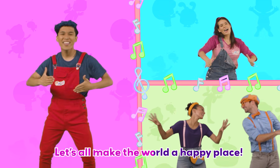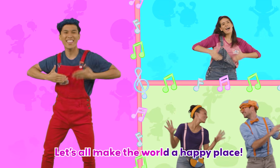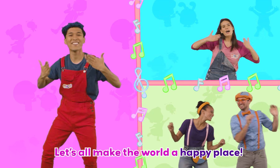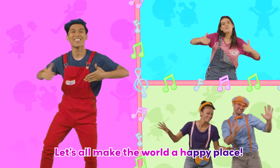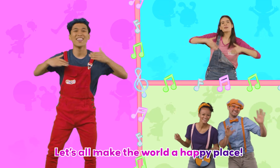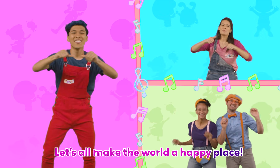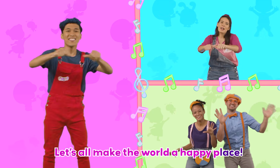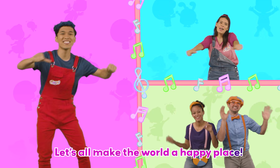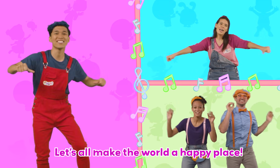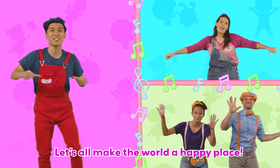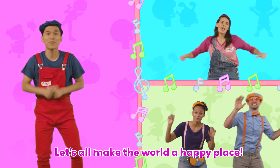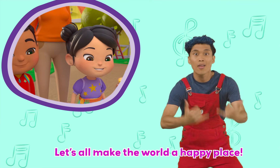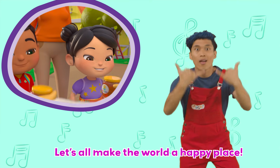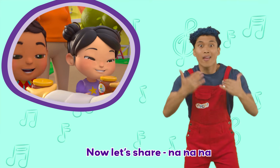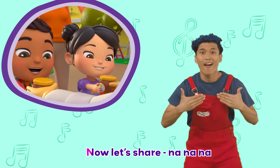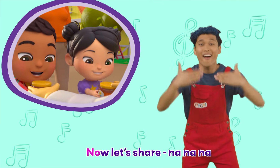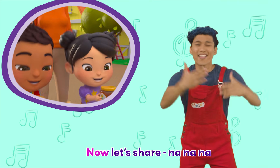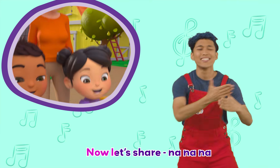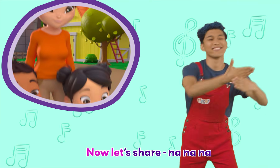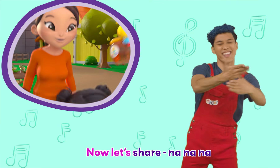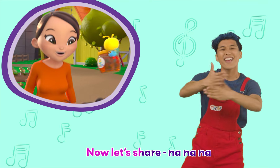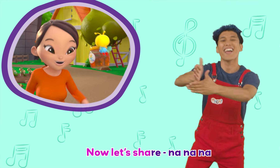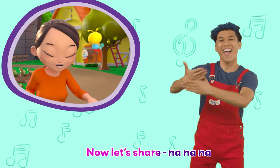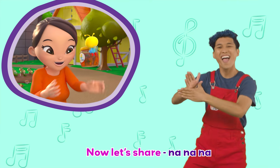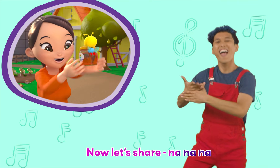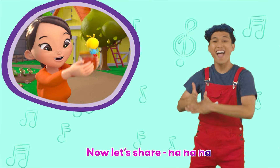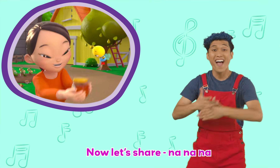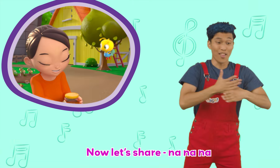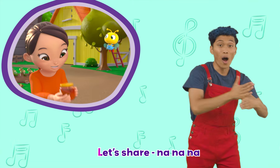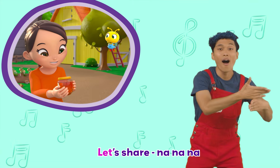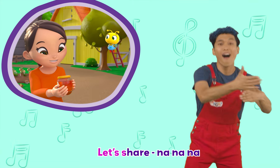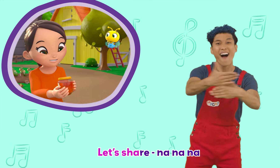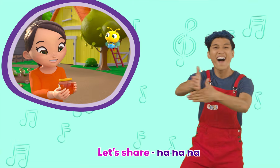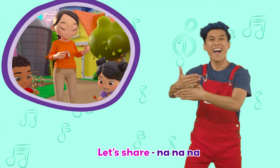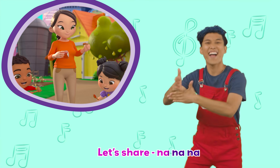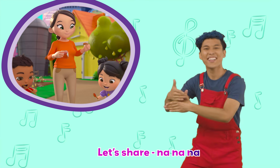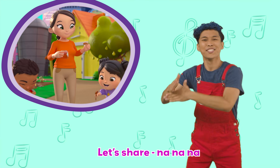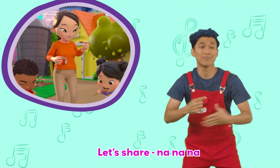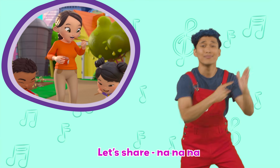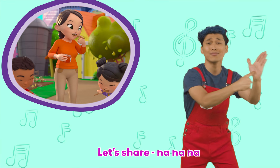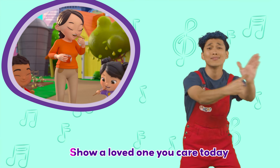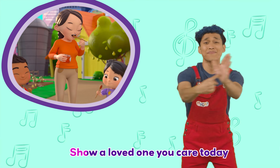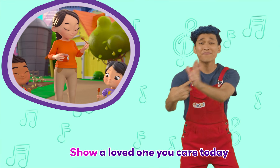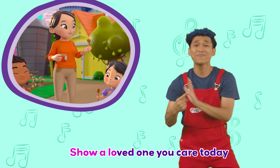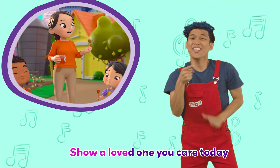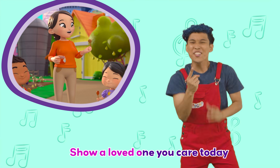a happy place. Now let's share, na na na. Let's share, na na na. Show a loved one